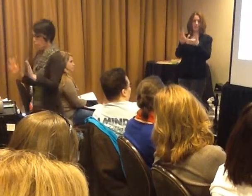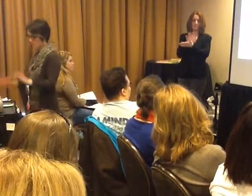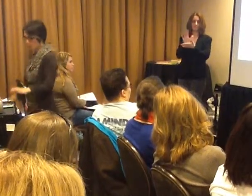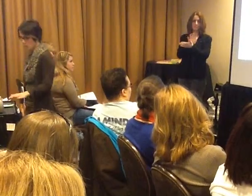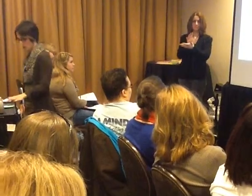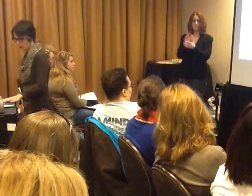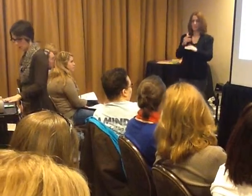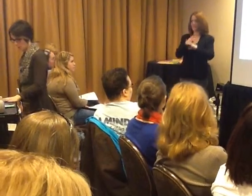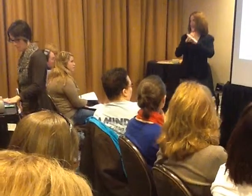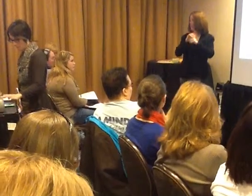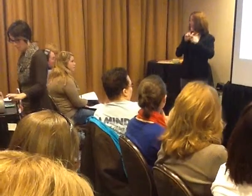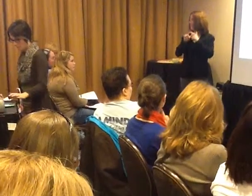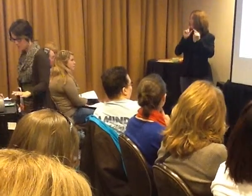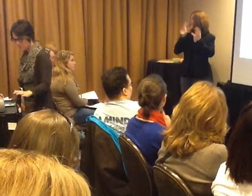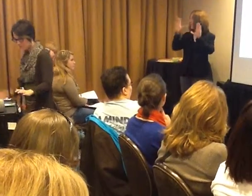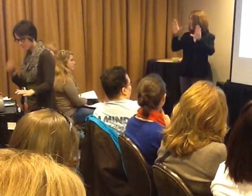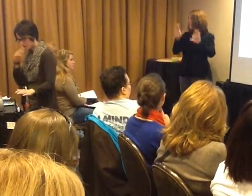makes a great mobile whiteboard.